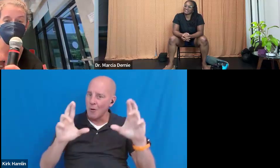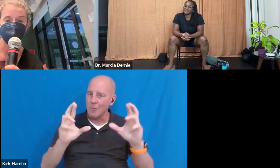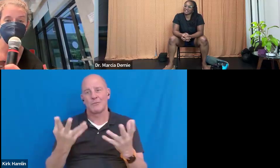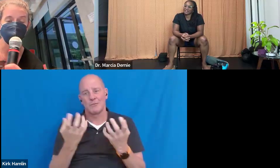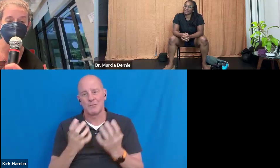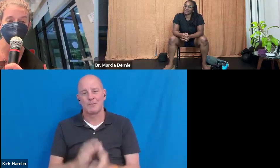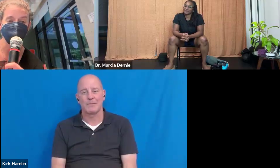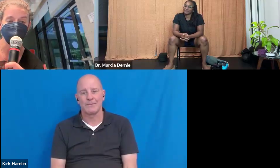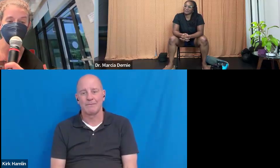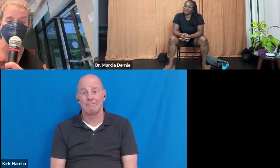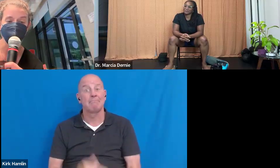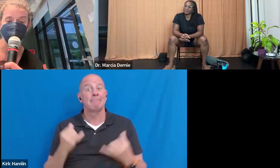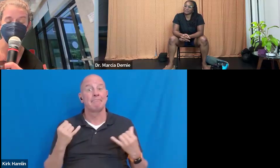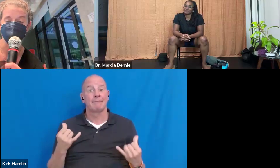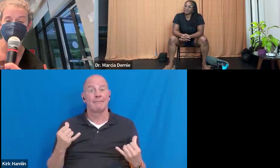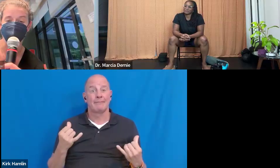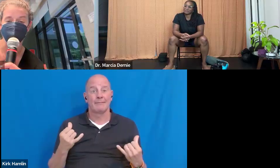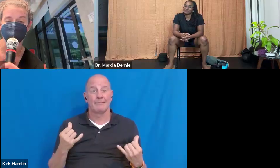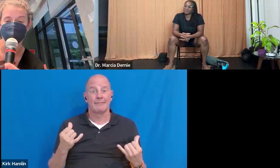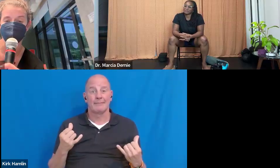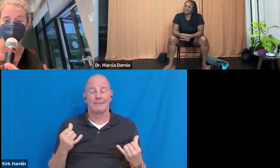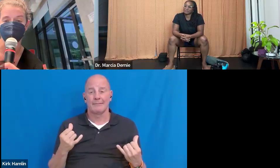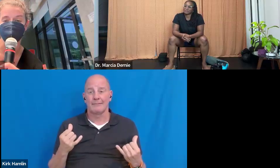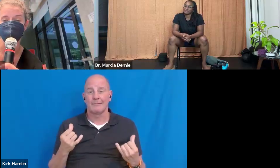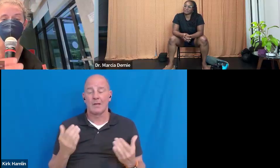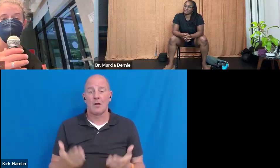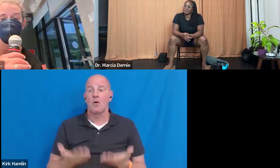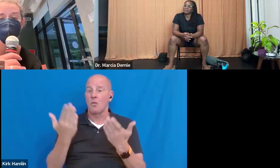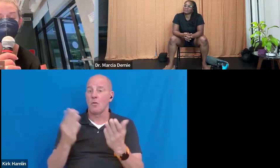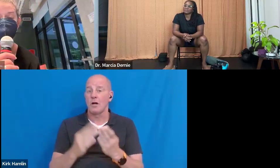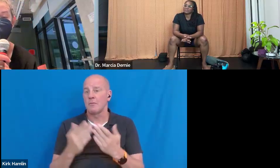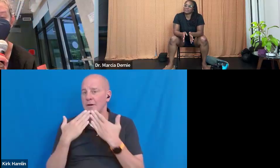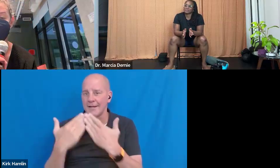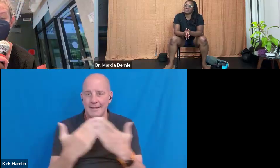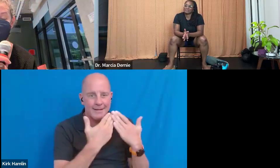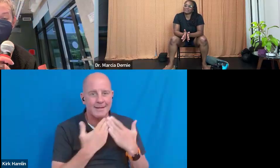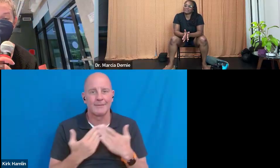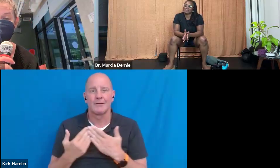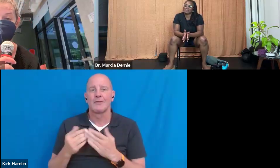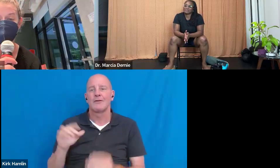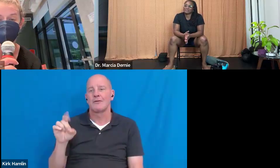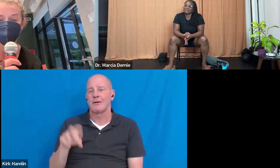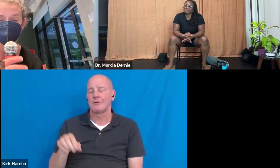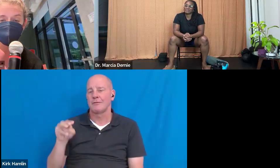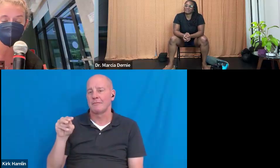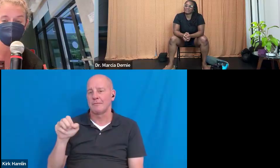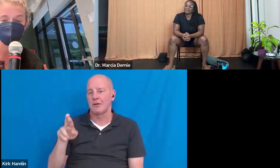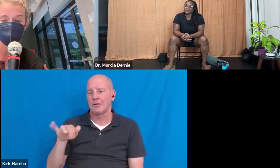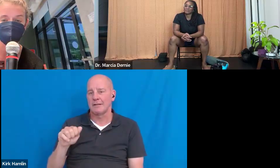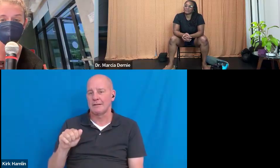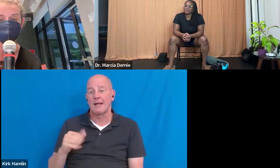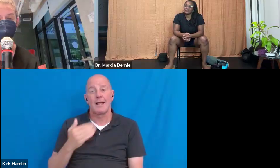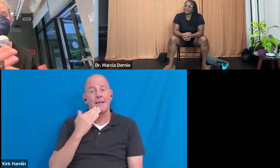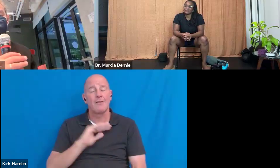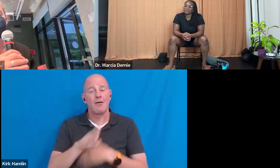And with that, we will offer one more round of thank you to Dr. Marcia. And I have to thank our supporters